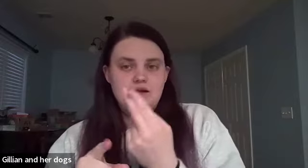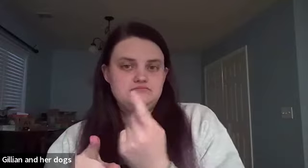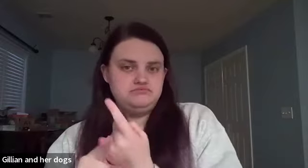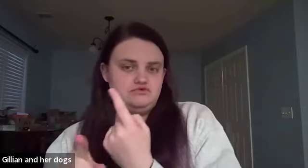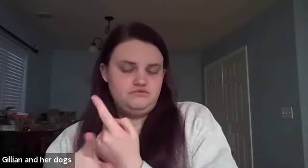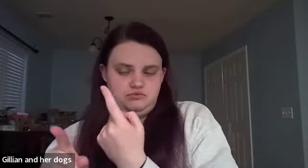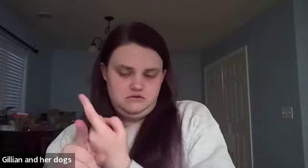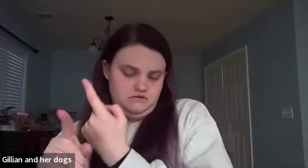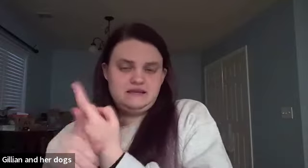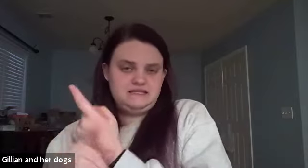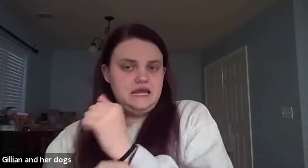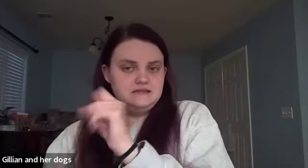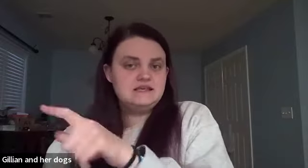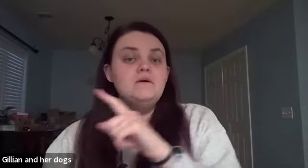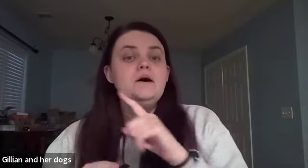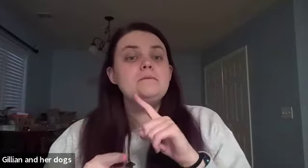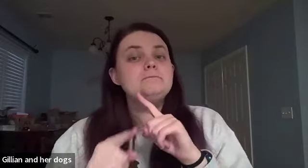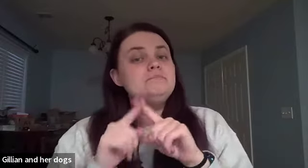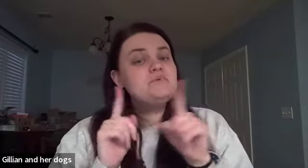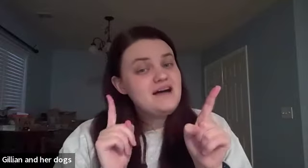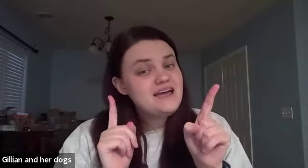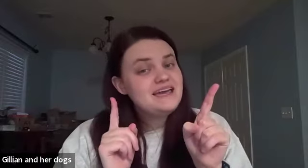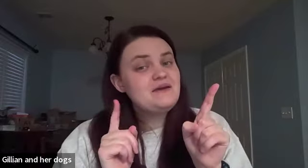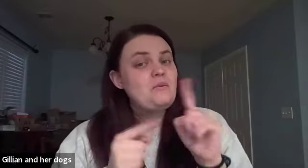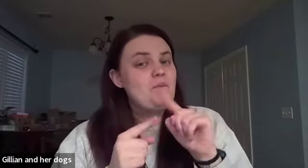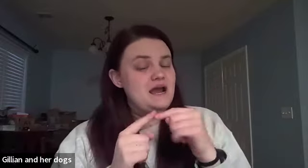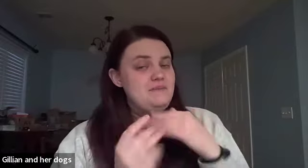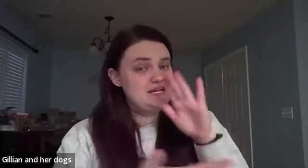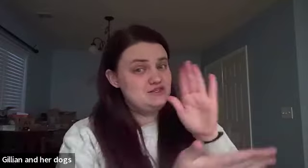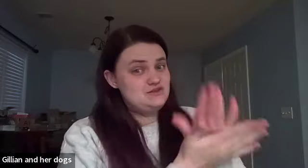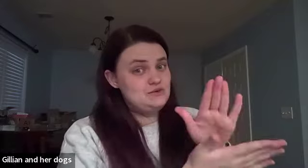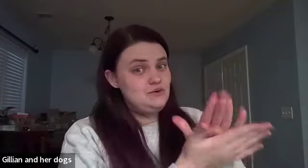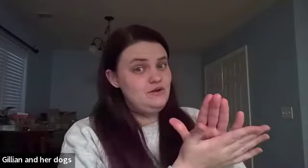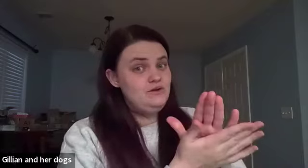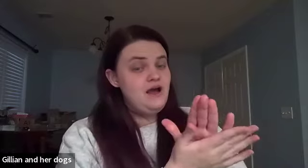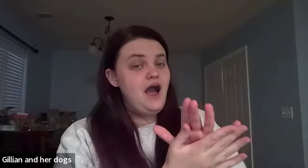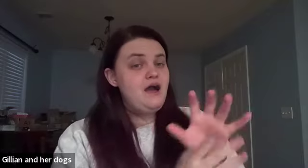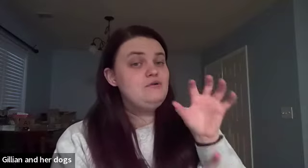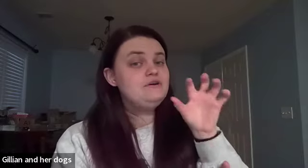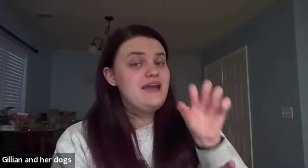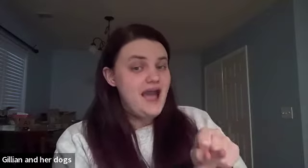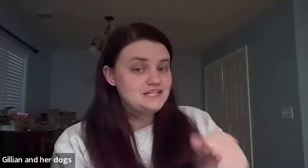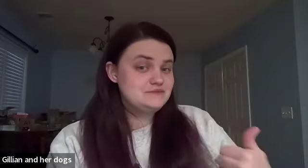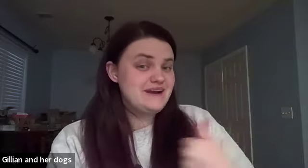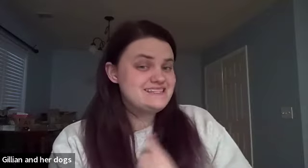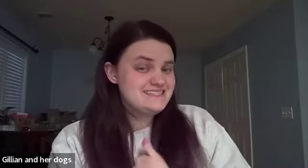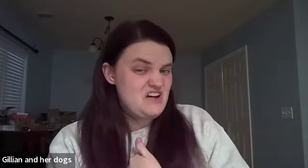that correct ASL. But when I'm at school, I will catch